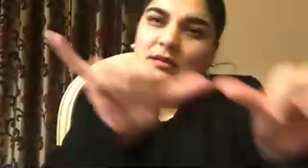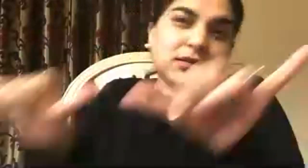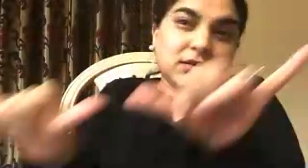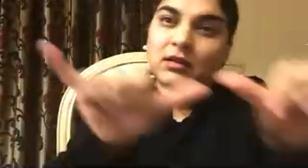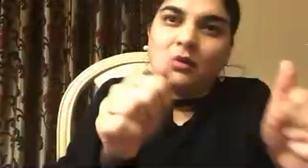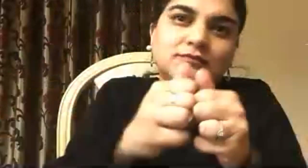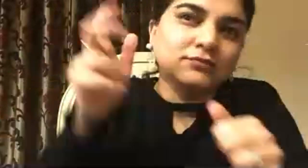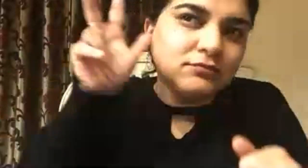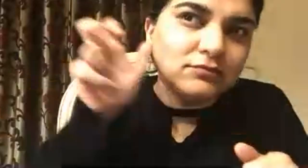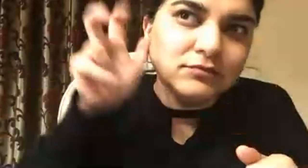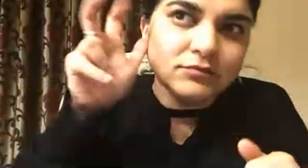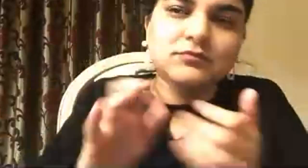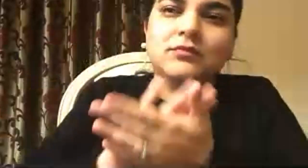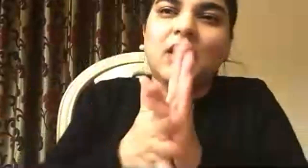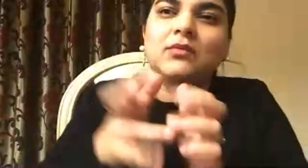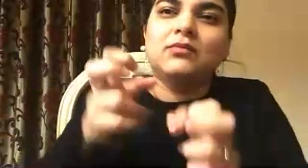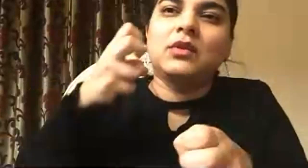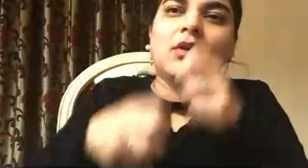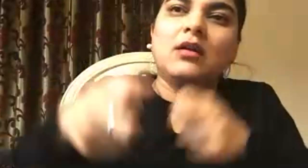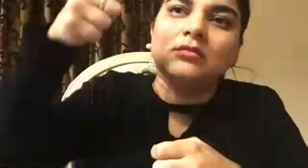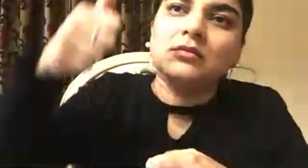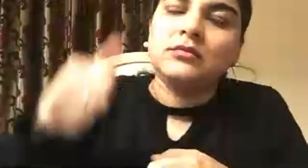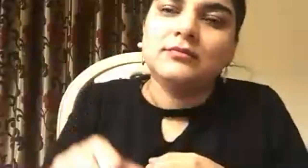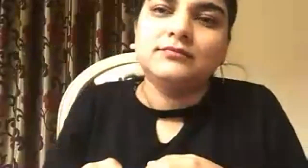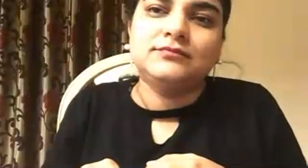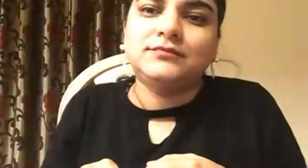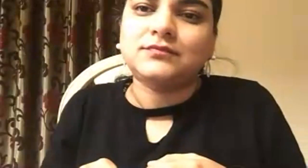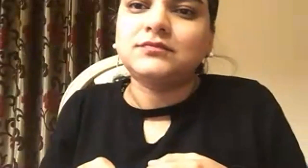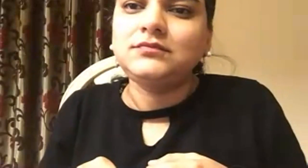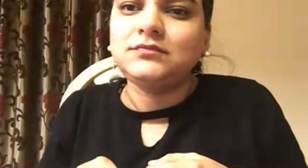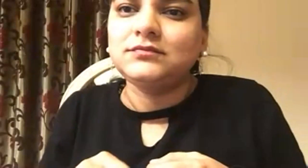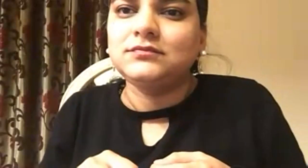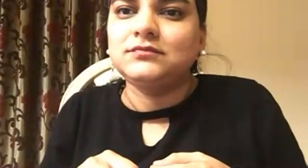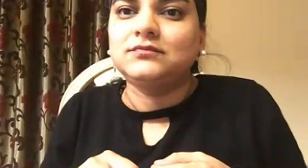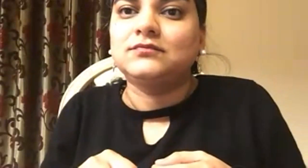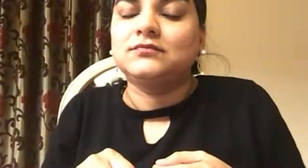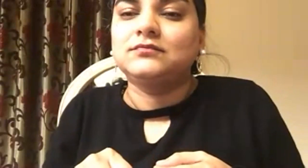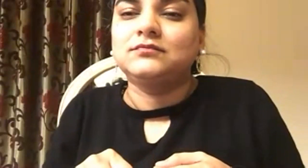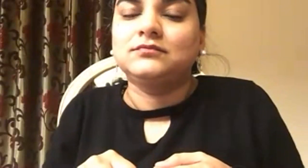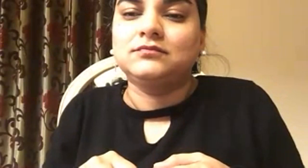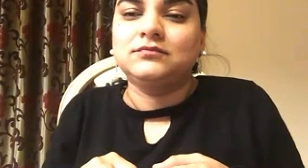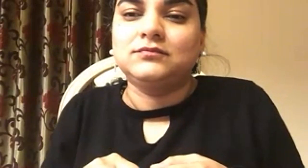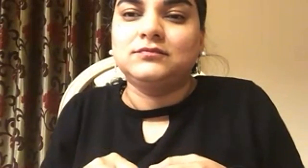that I'm part of it. And it's similar because trying to hear and all that is very challenging. It's tough.